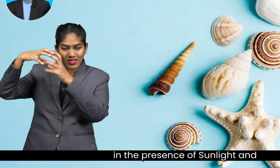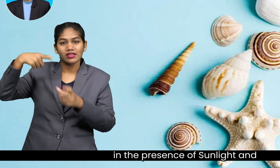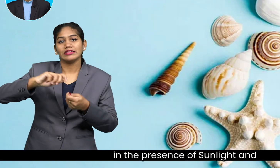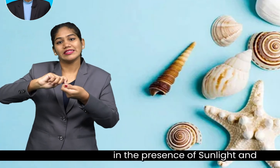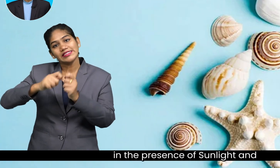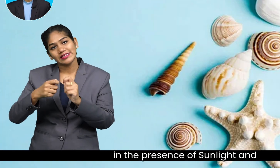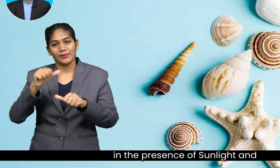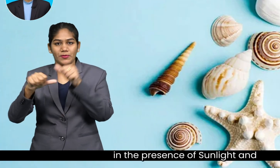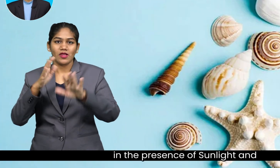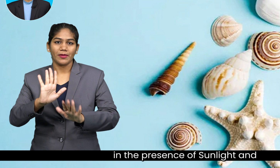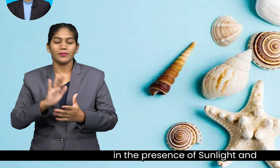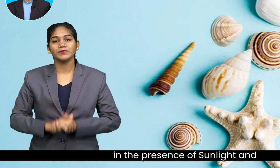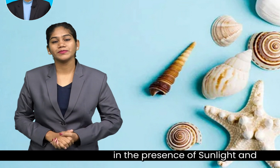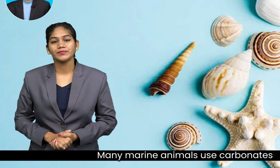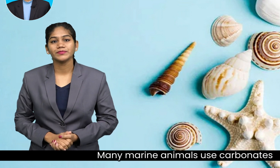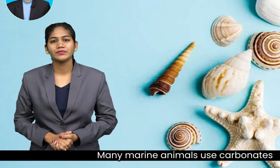and